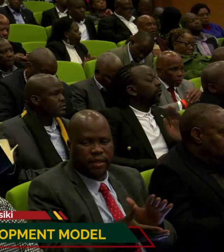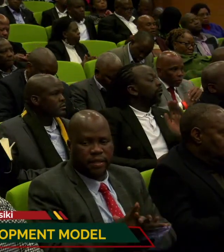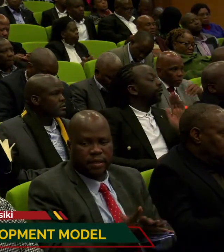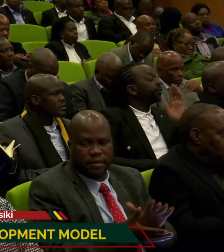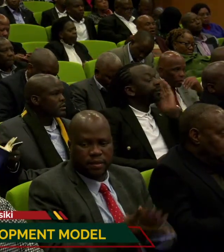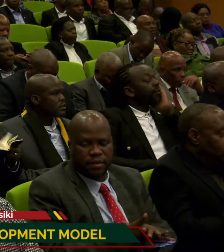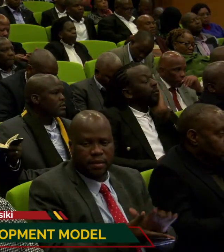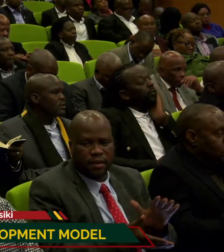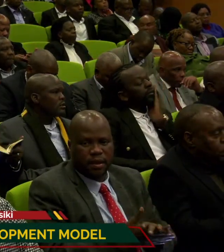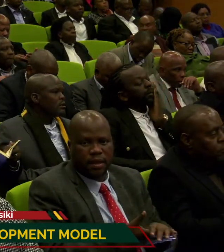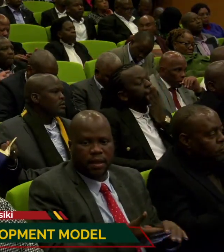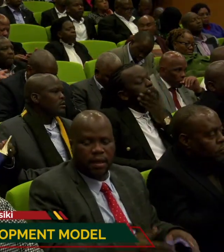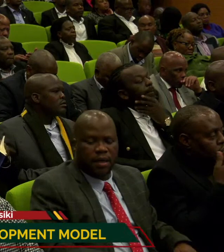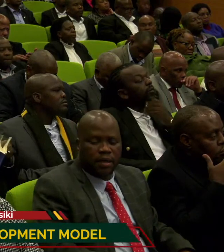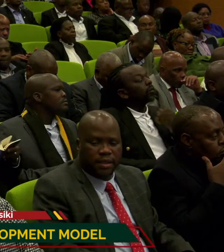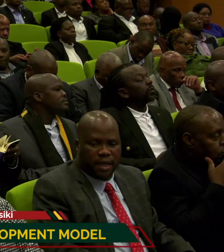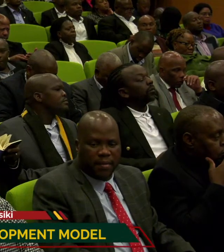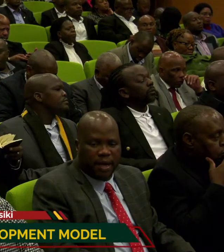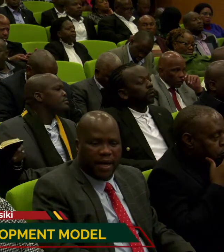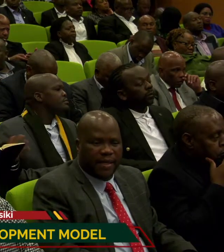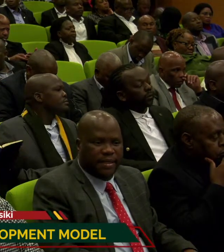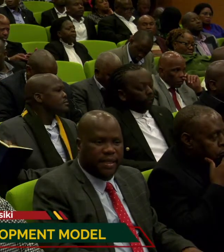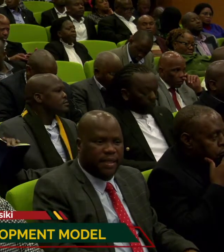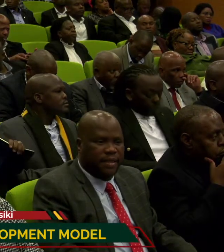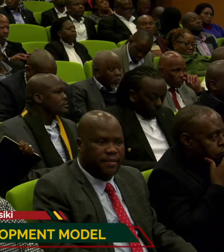We welcome her as she comes forward.